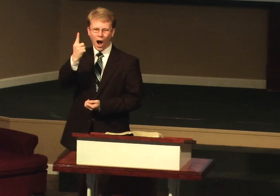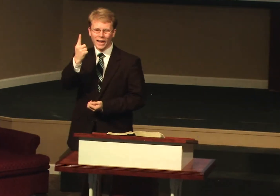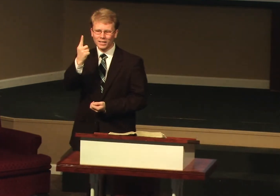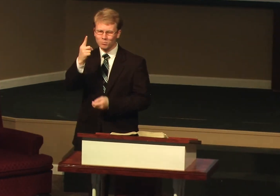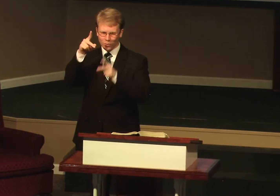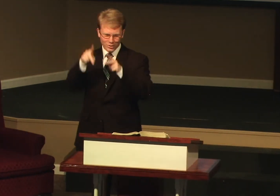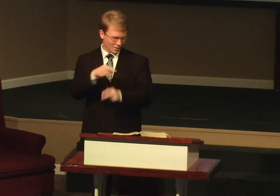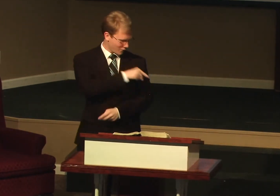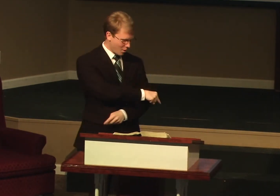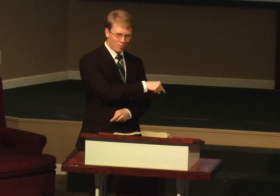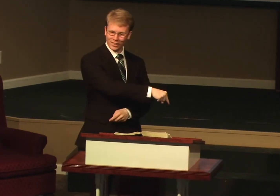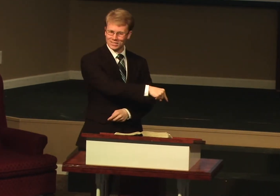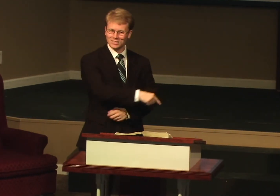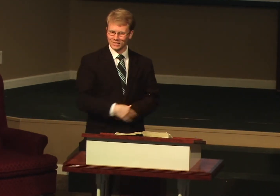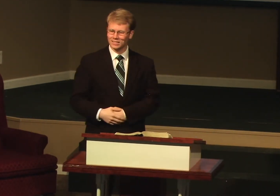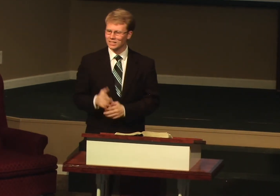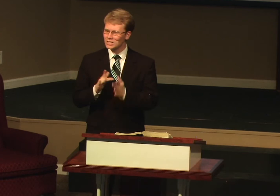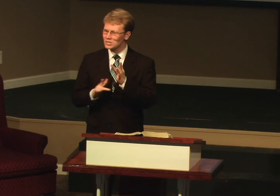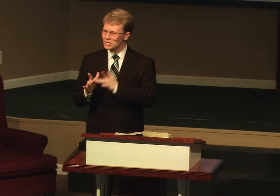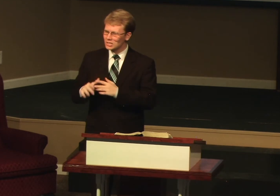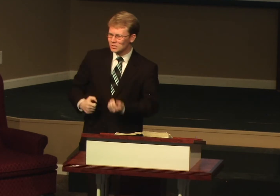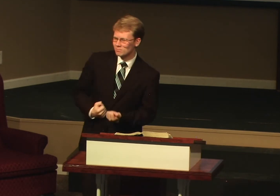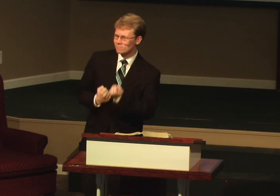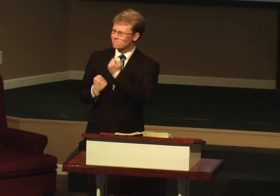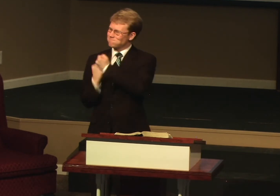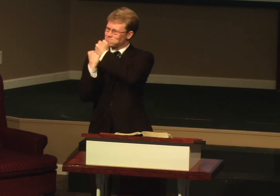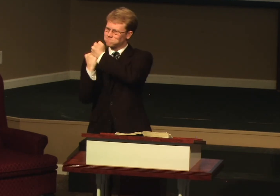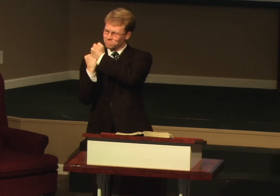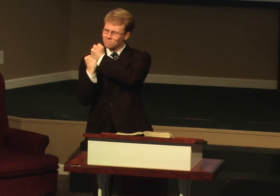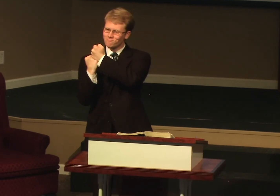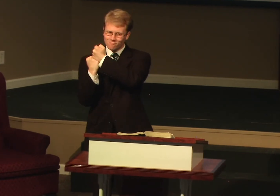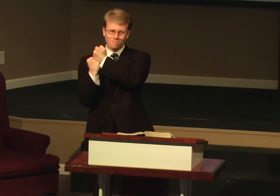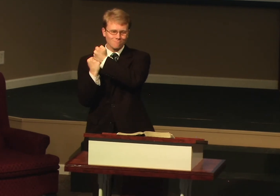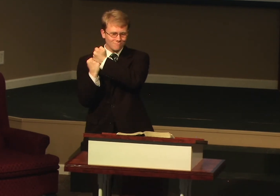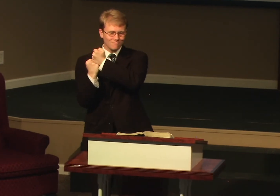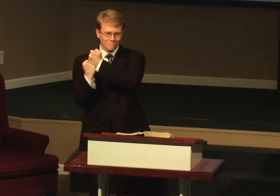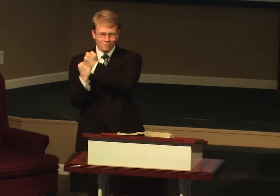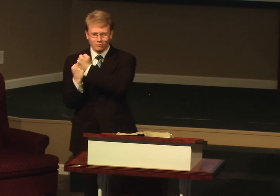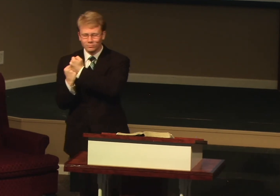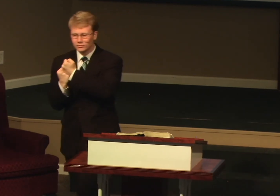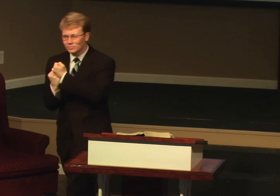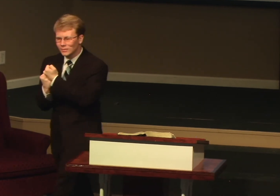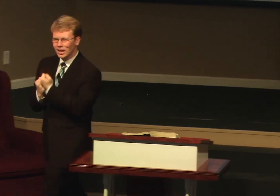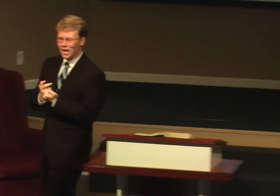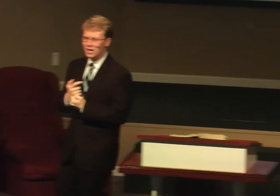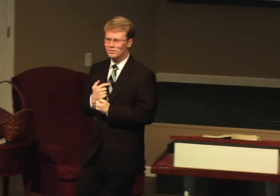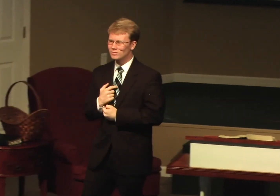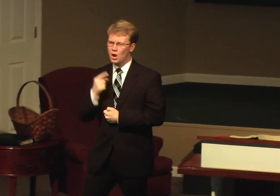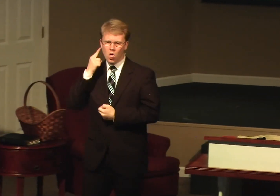that time. That's why you only see one set of footprints in the sand. Is there a support to us, guys?